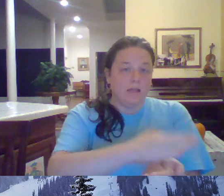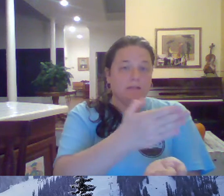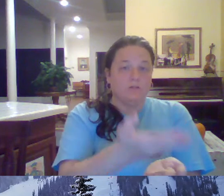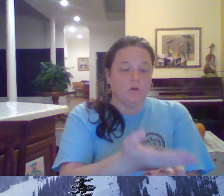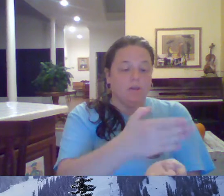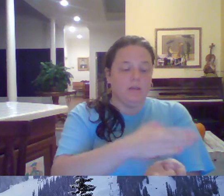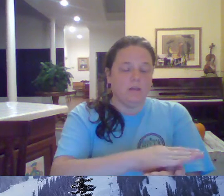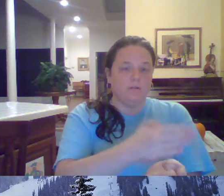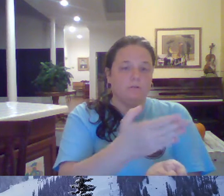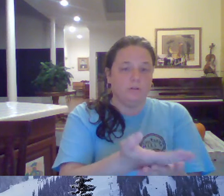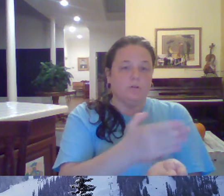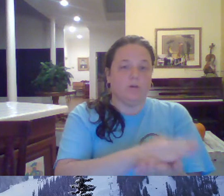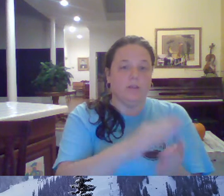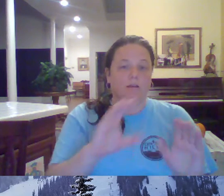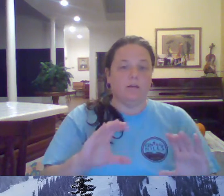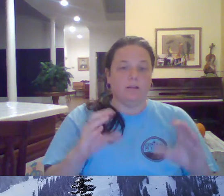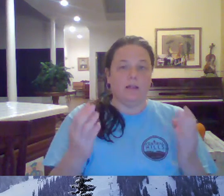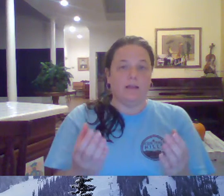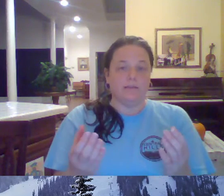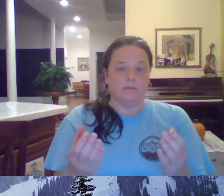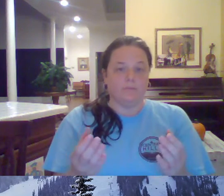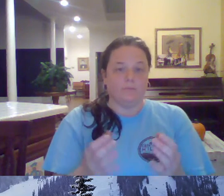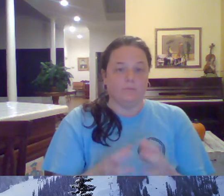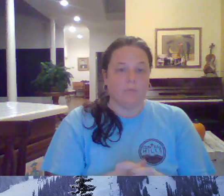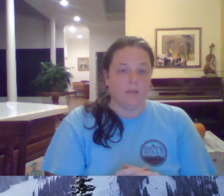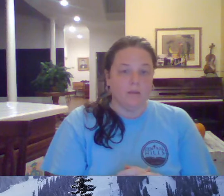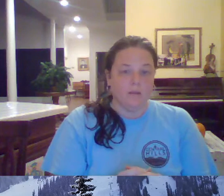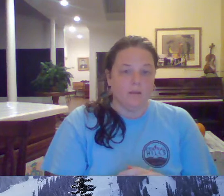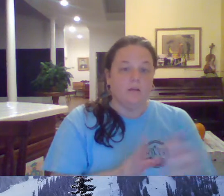Cooking class or cooking. Your cooking class.